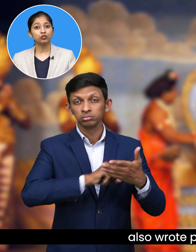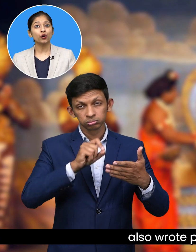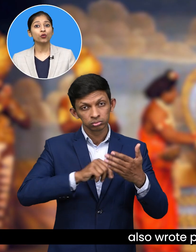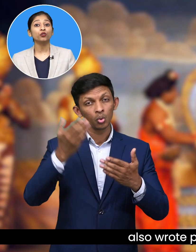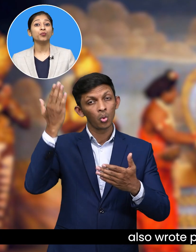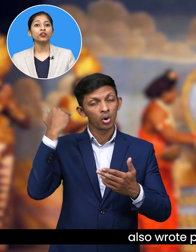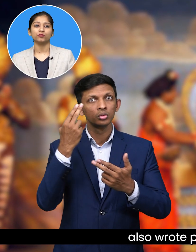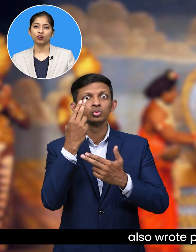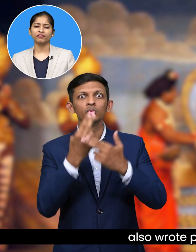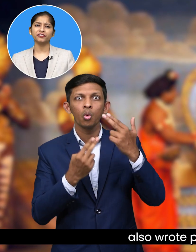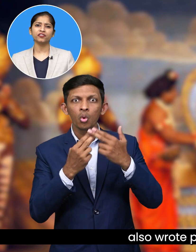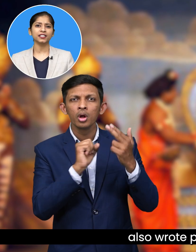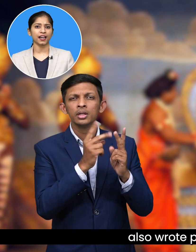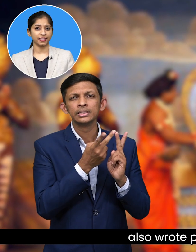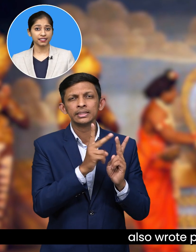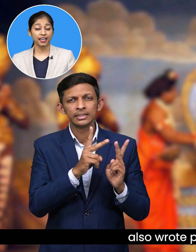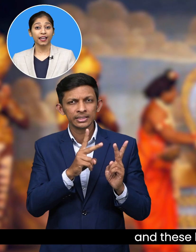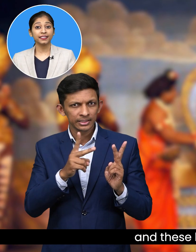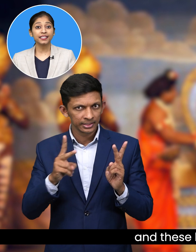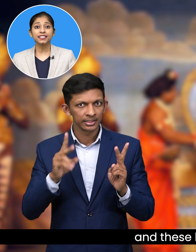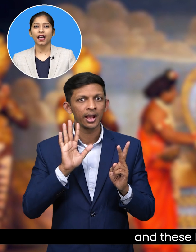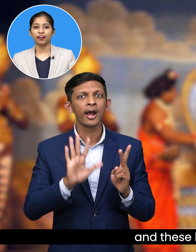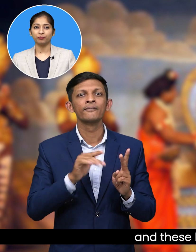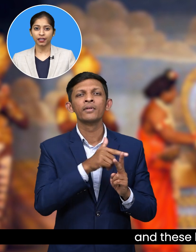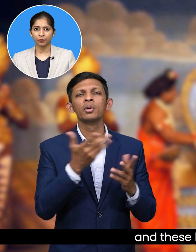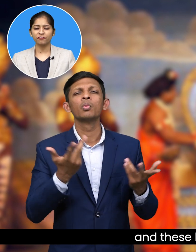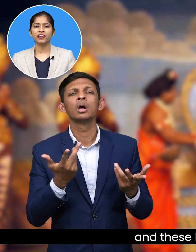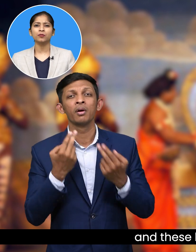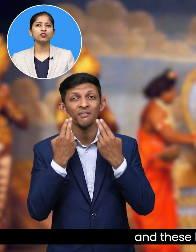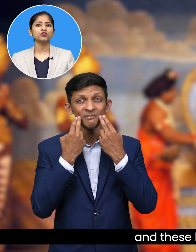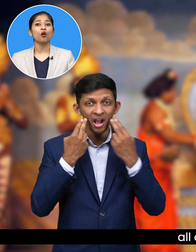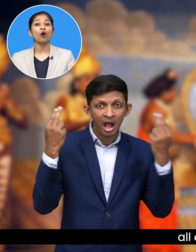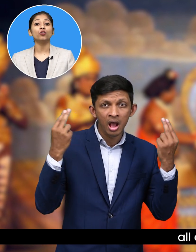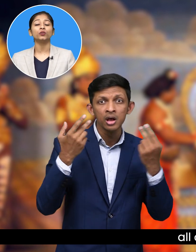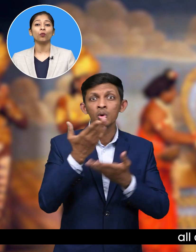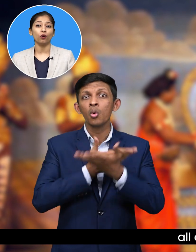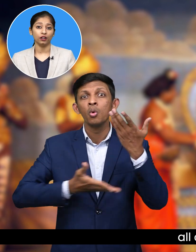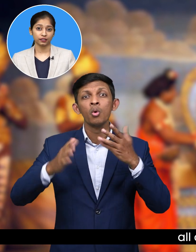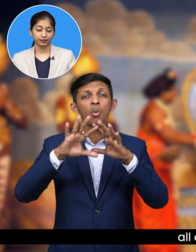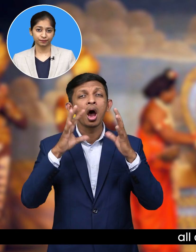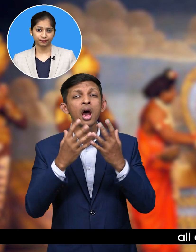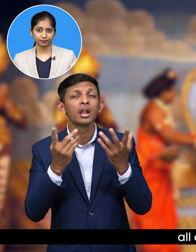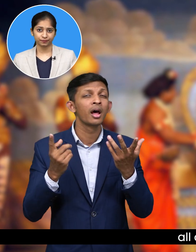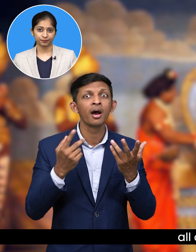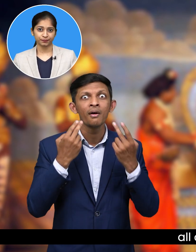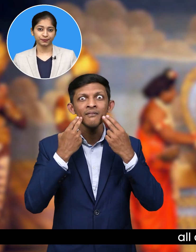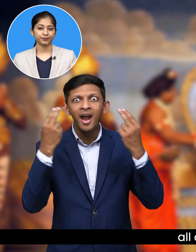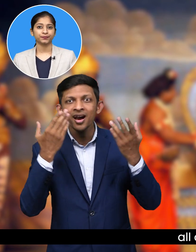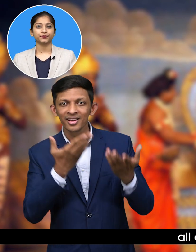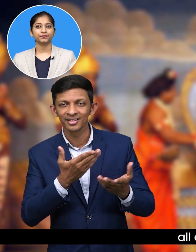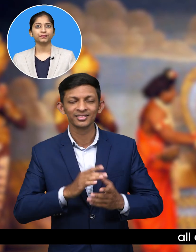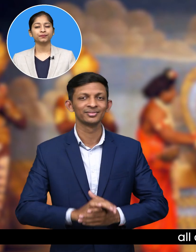Kalidasa also wrote poems of different kinds, and these have become famous all over the world.